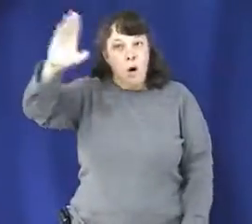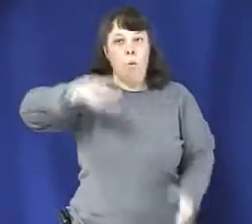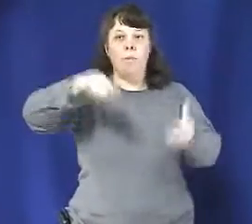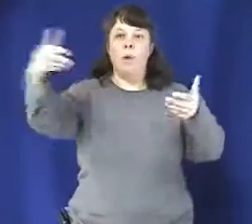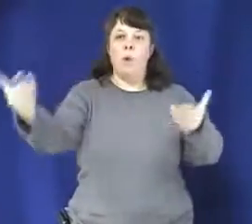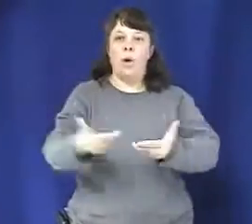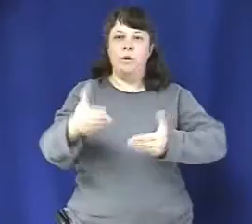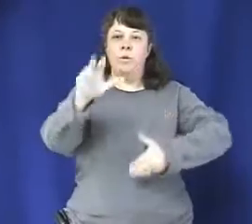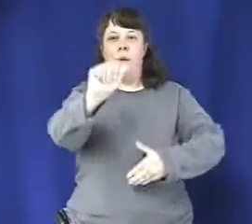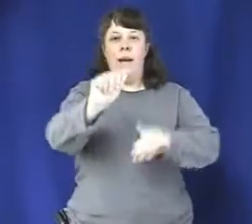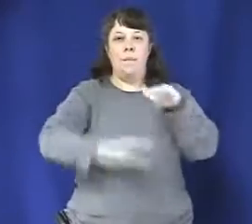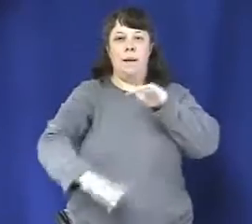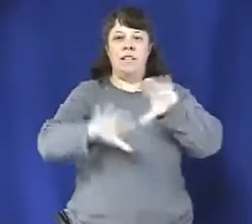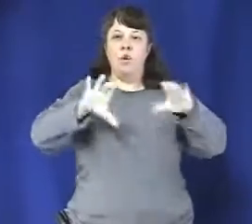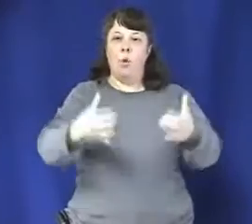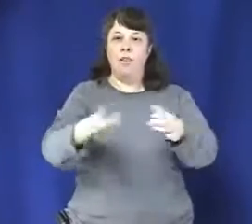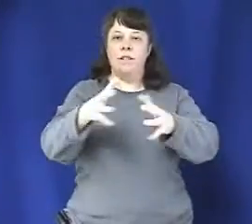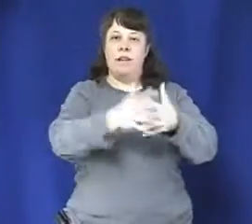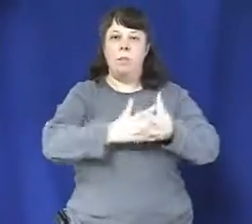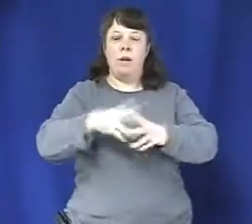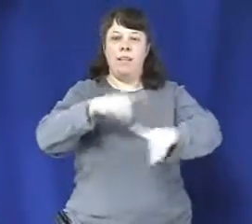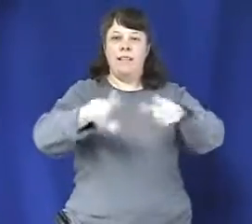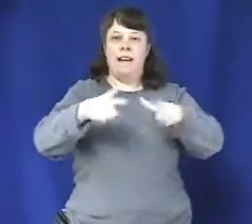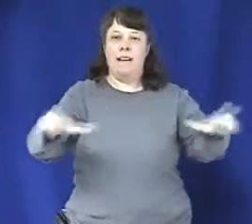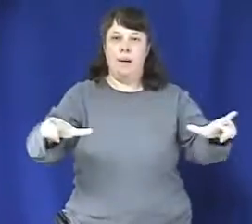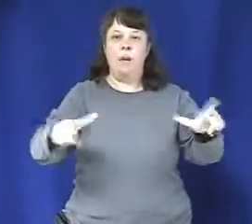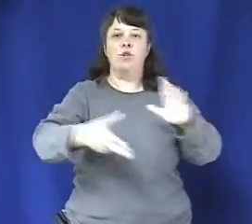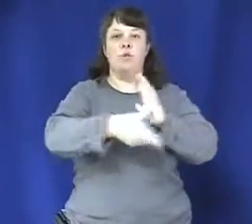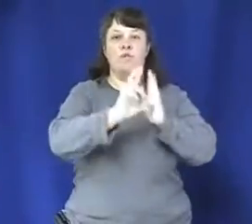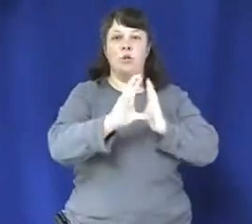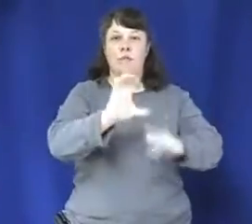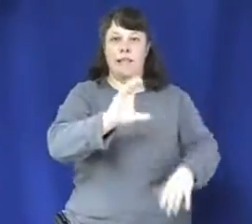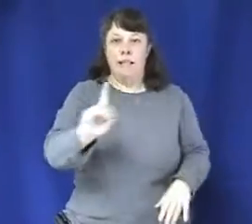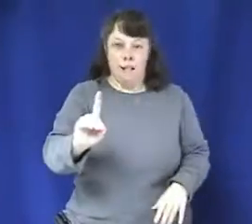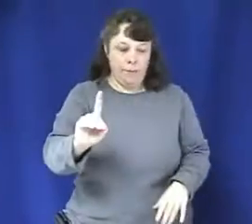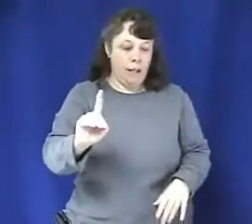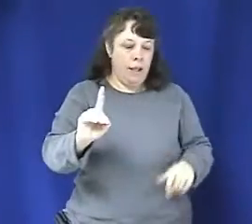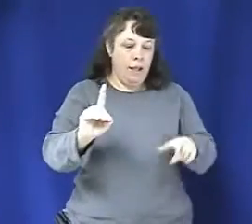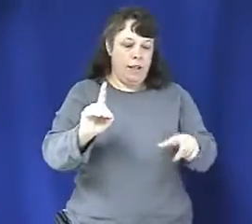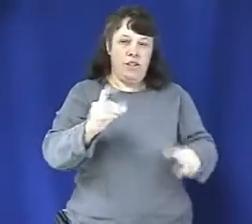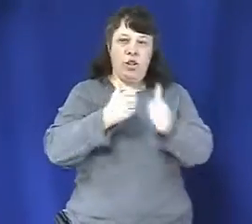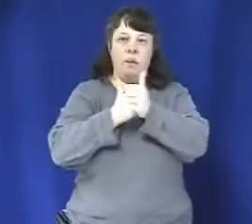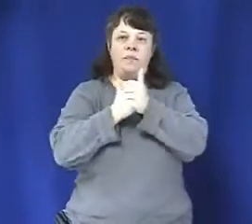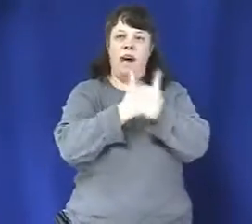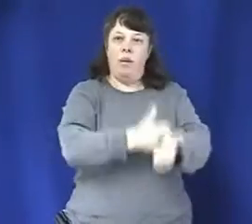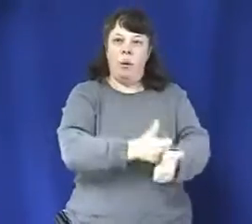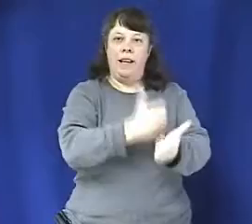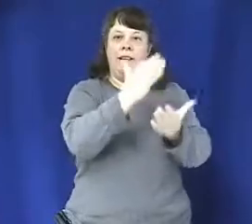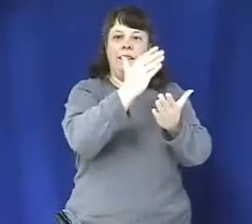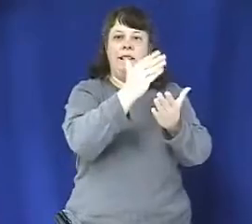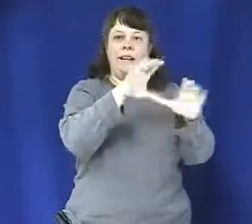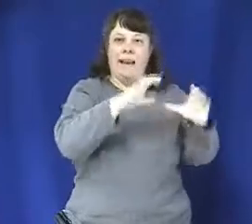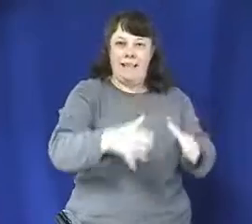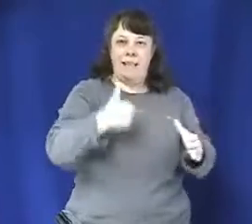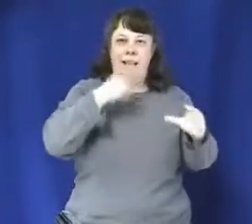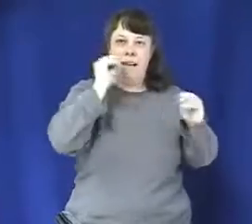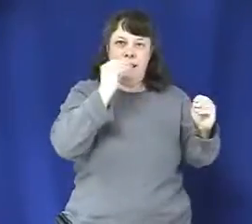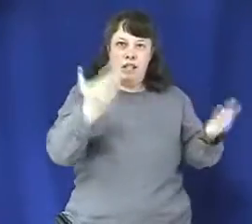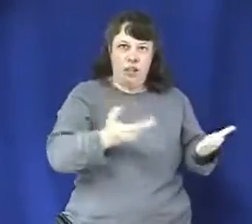Hello, welcome to a basic course in American Sign Language Review CD. This is going to be following the classes that I teach here